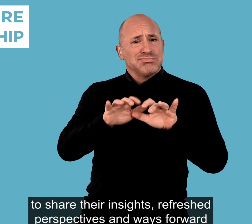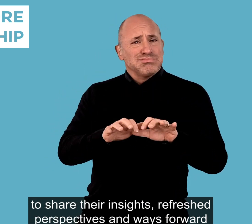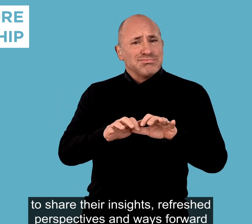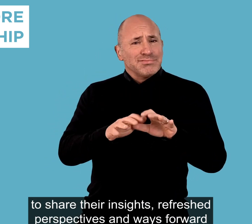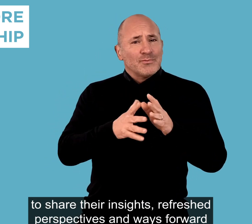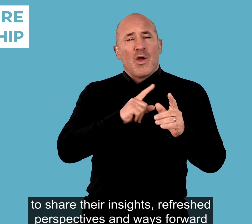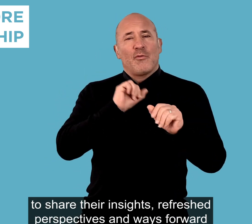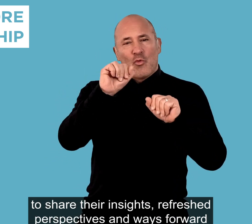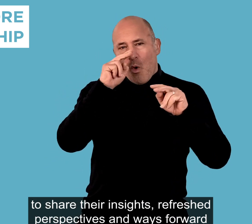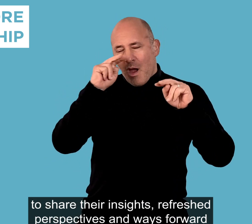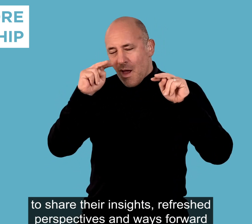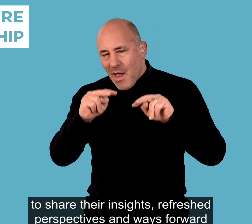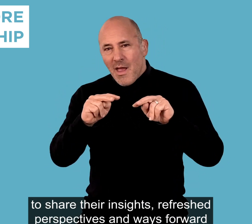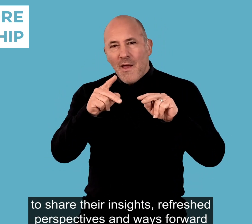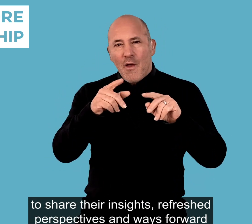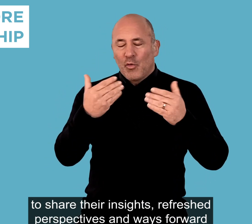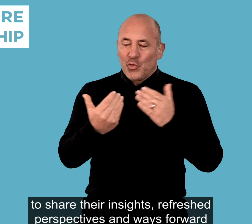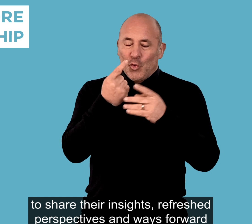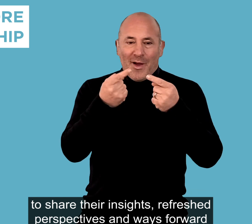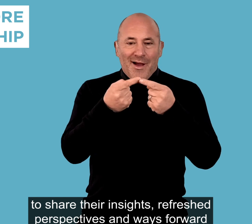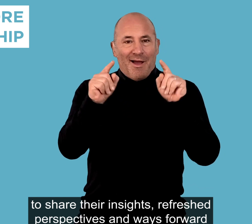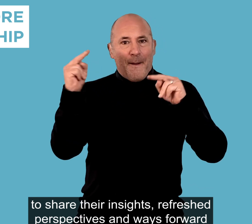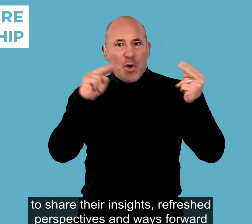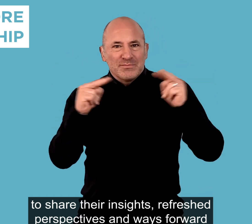insights, refreshed perspectives and ways forward.